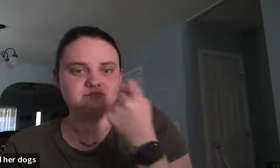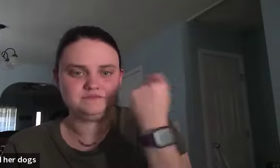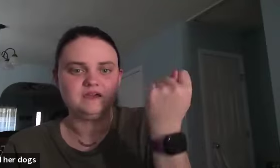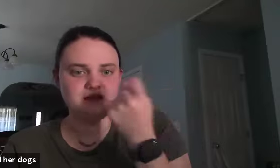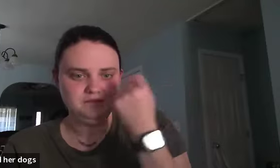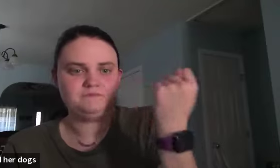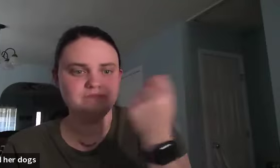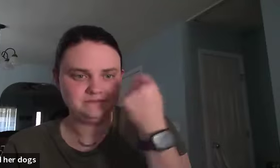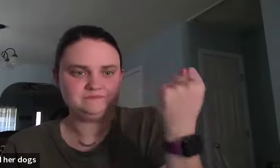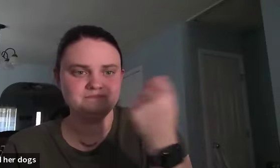Okay.